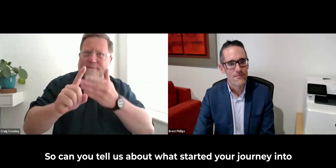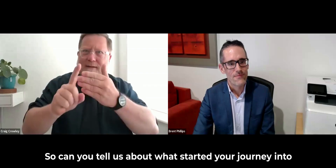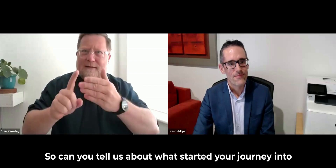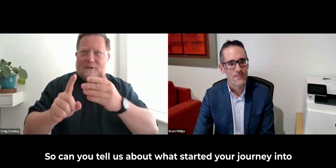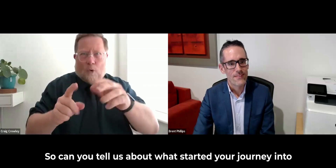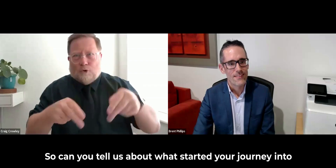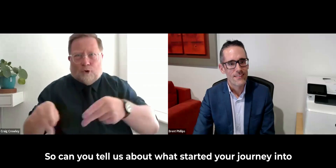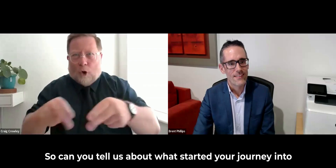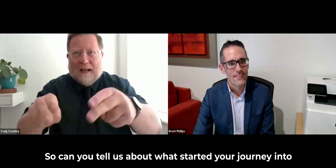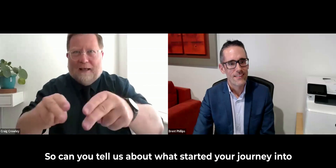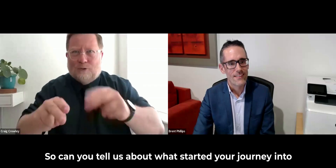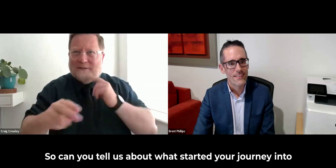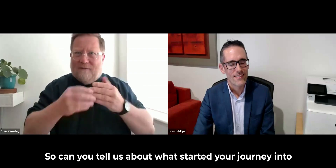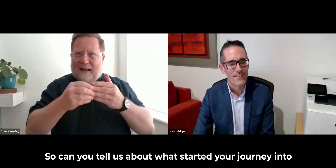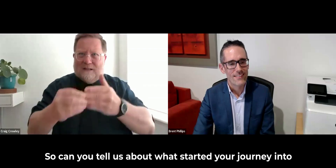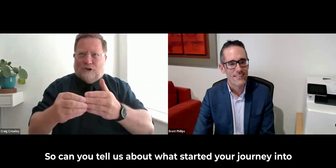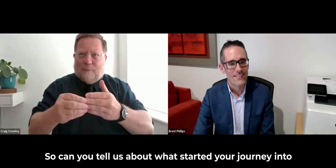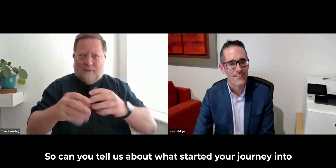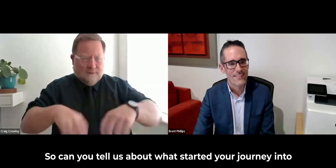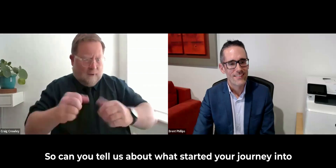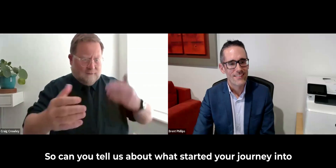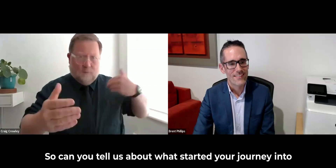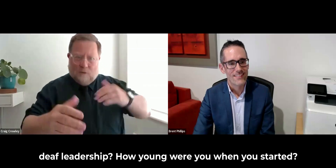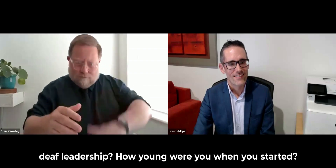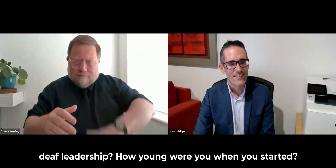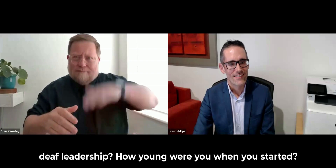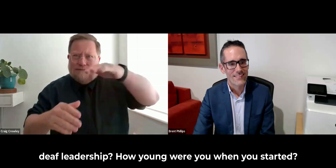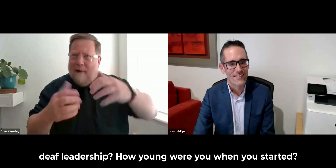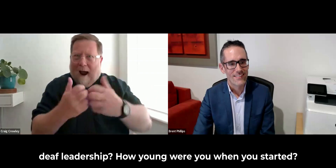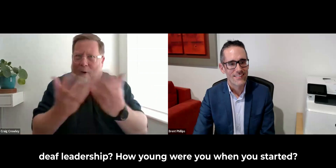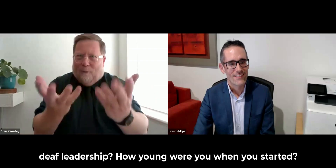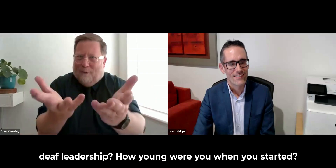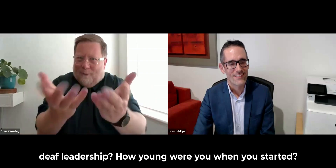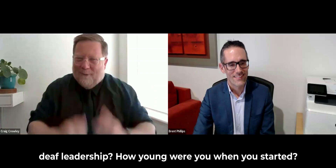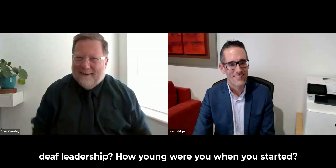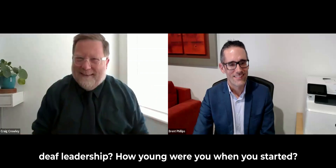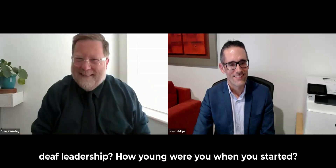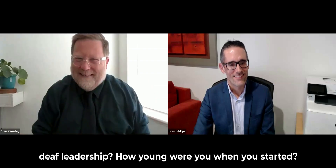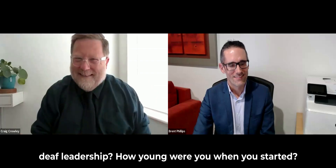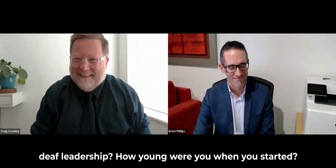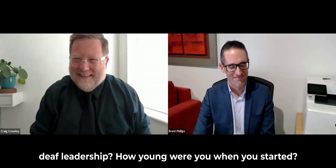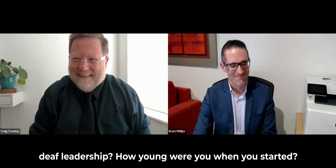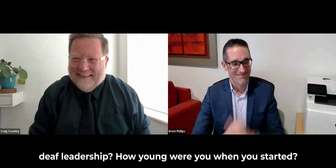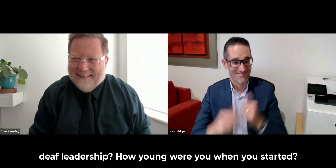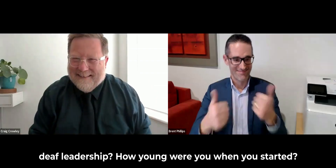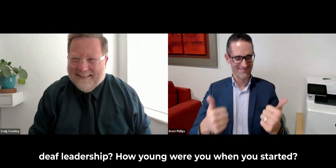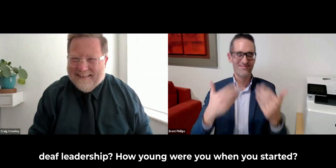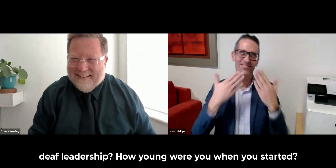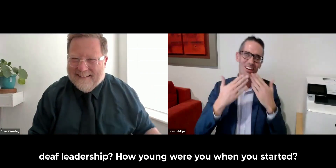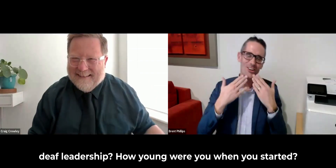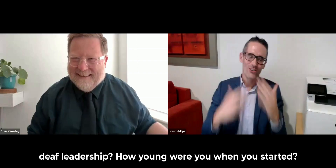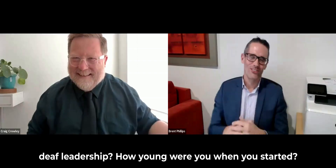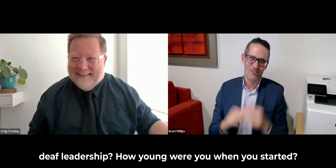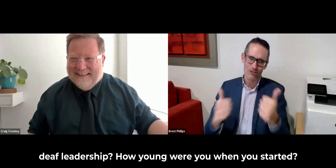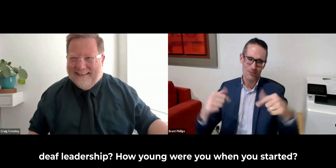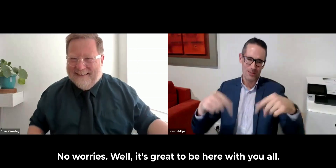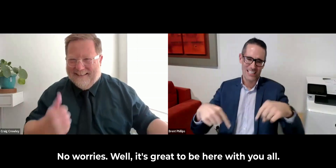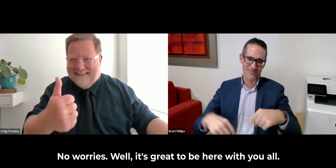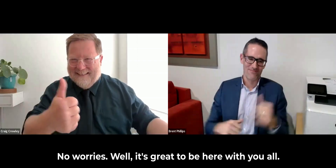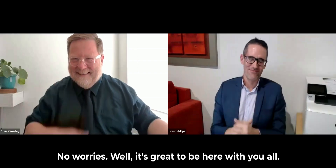us about what started your journey into deaf leadership? How young were you when you started?